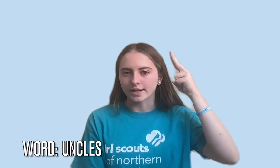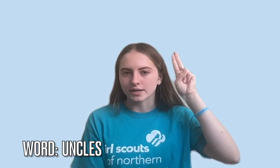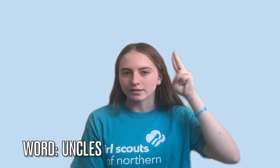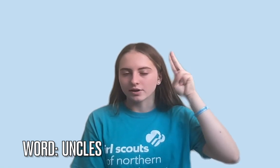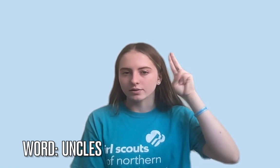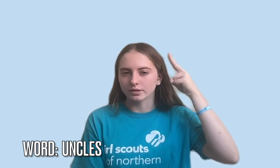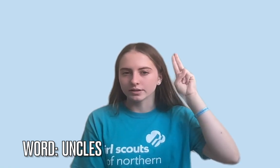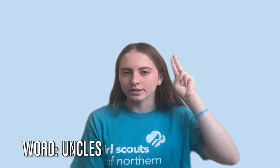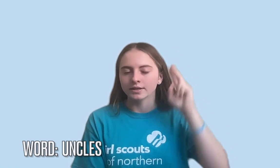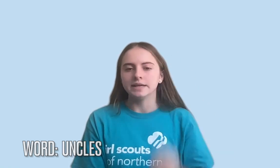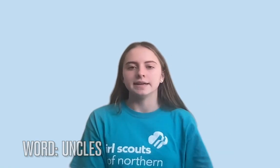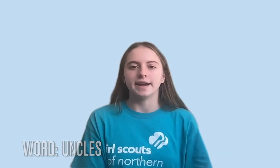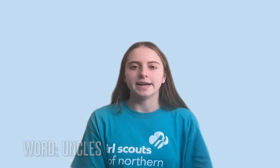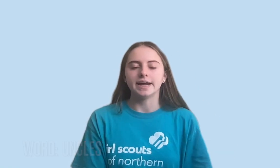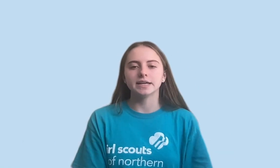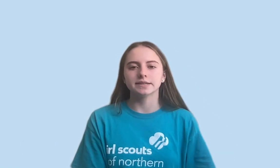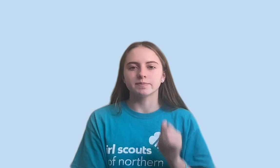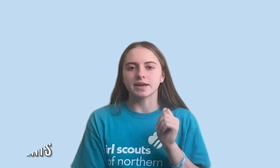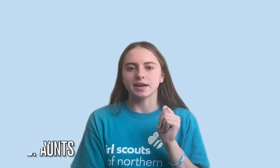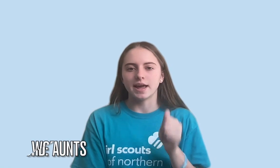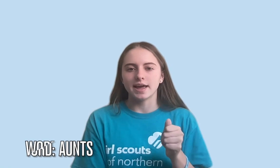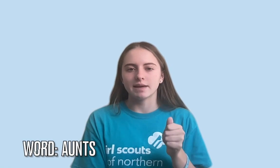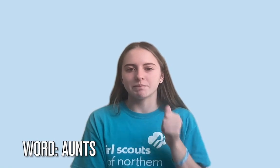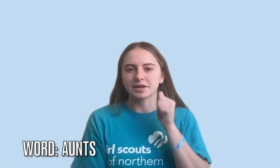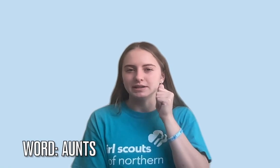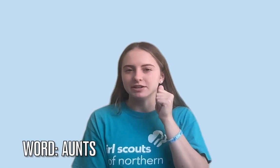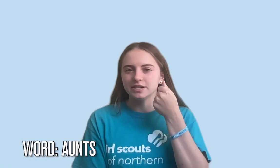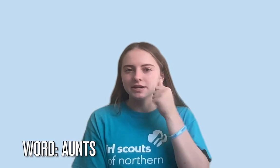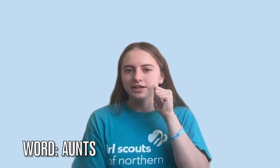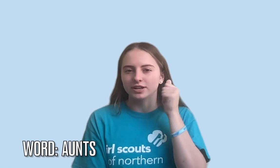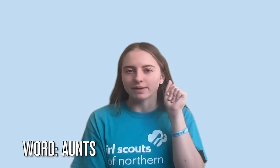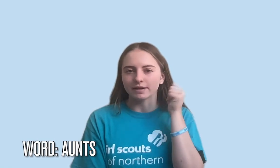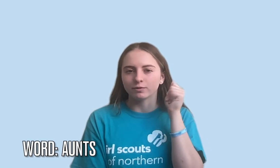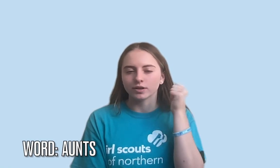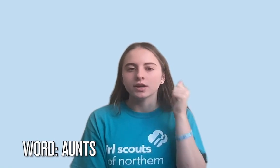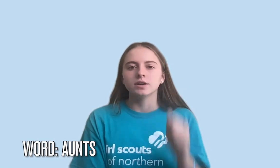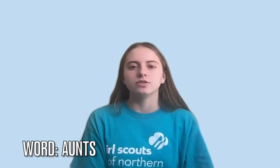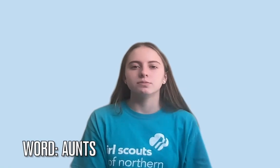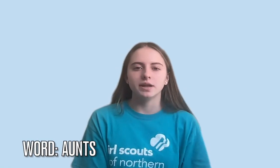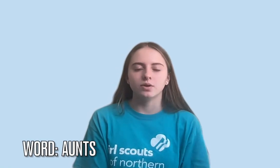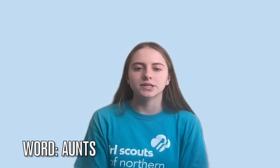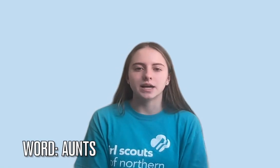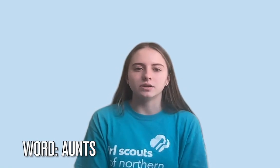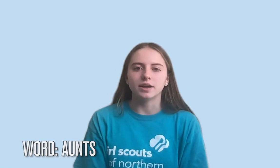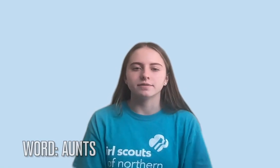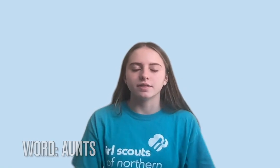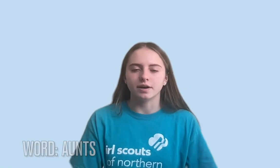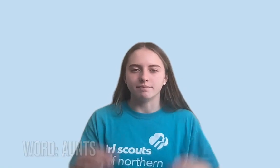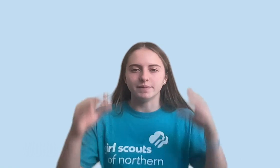this. Uncles. And aunts is making an A and bringing it down here and changing it back and forth. You might notice that a lot of the male